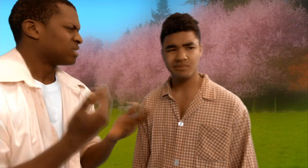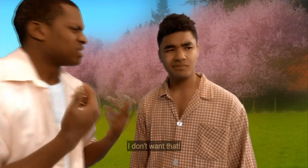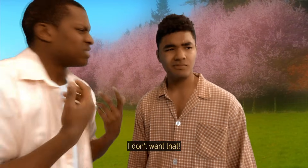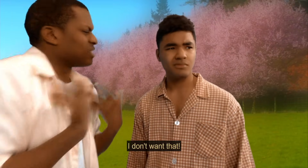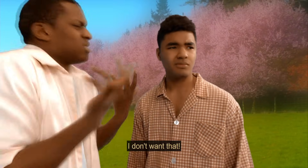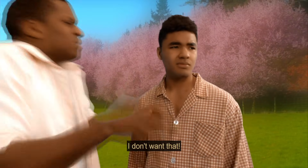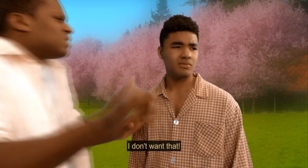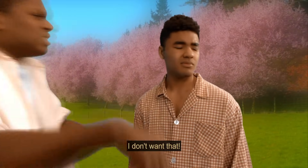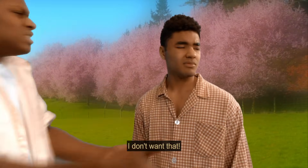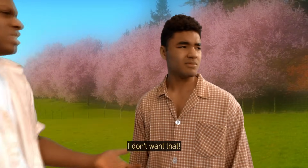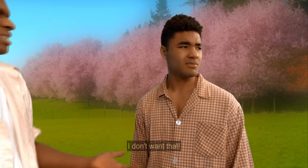I don't want that.